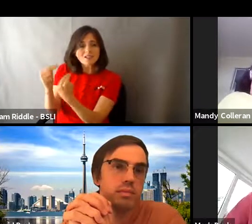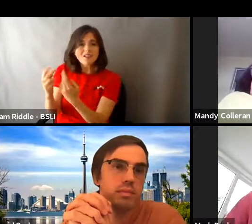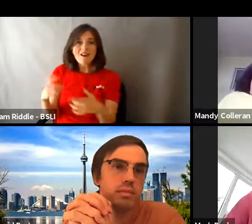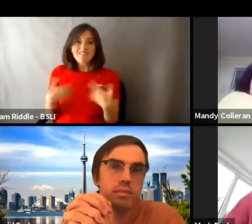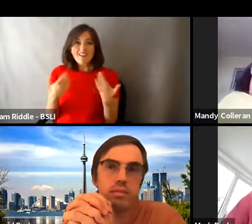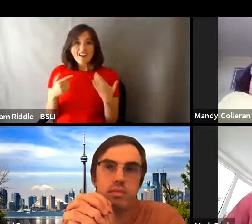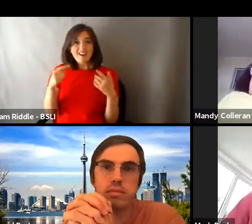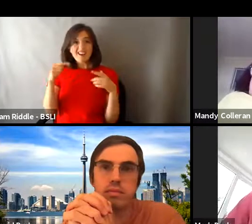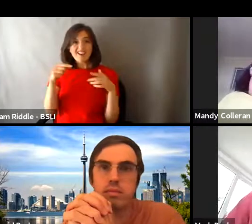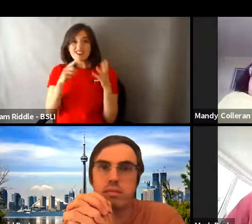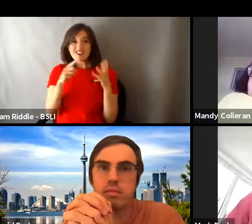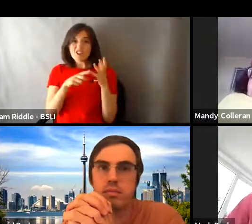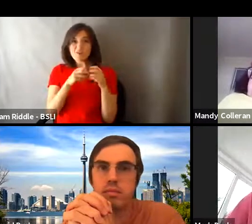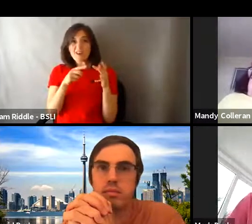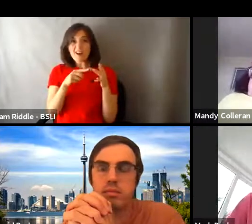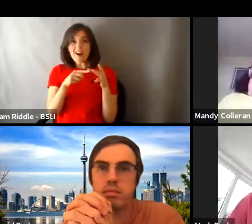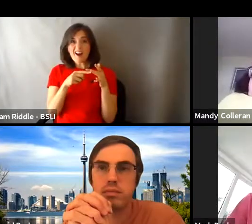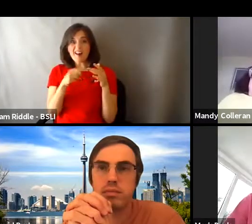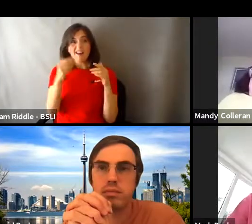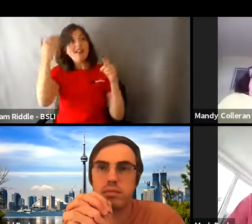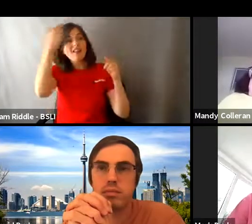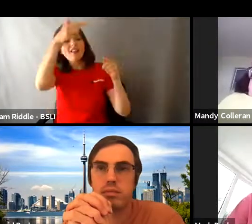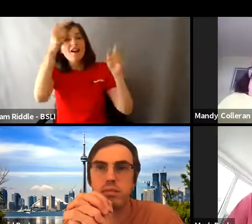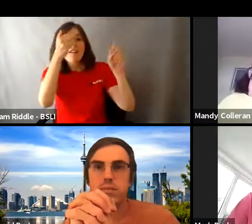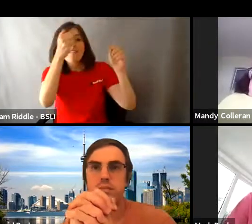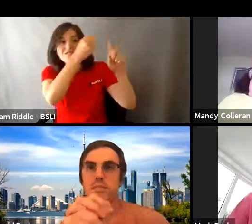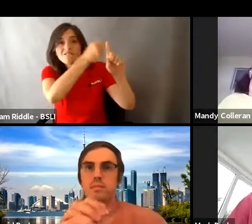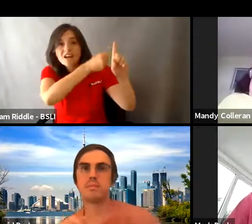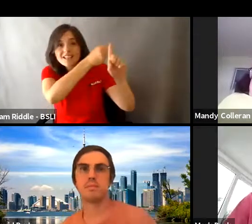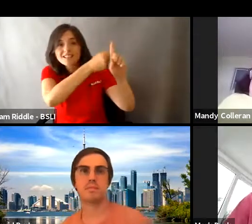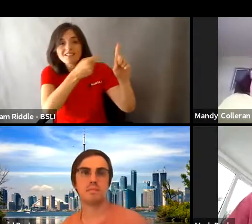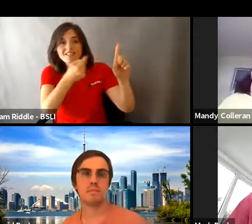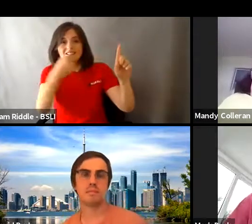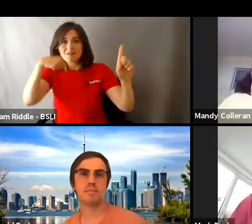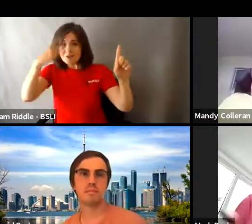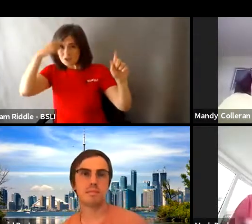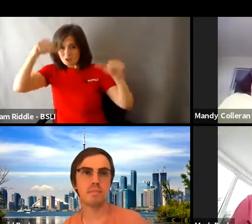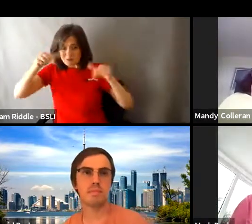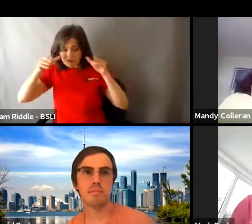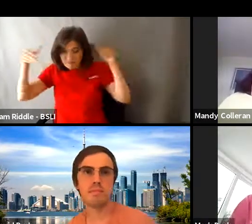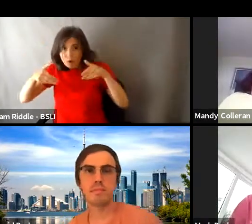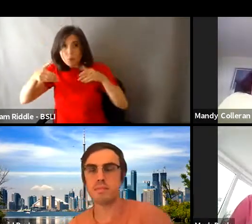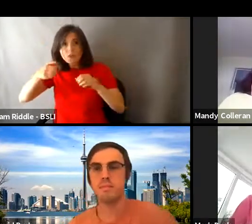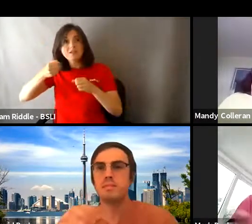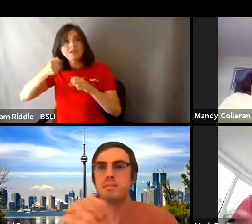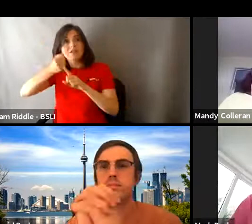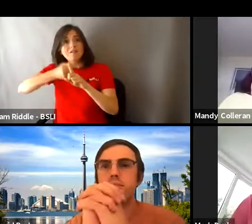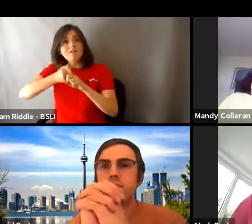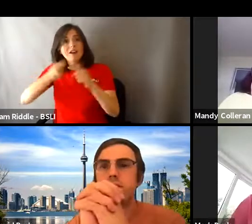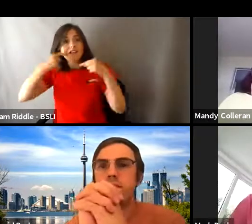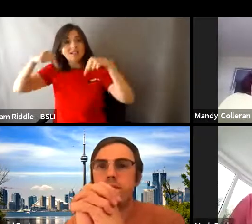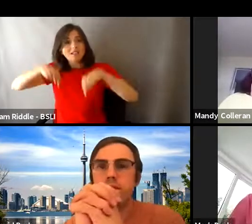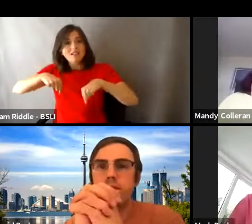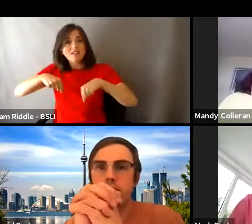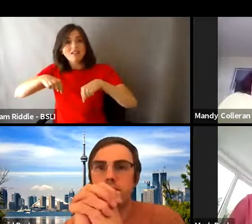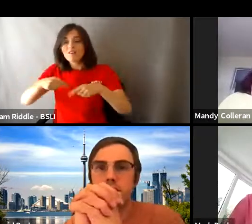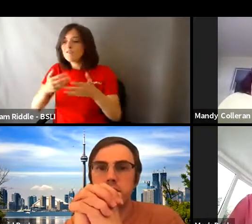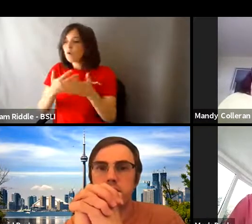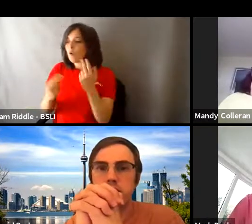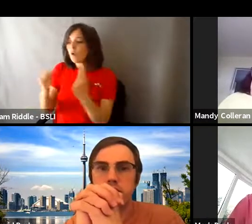that's in the here and now, because we've got a very unfair assessment system and a very